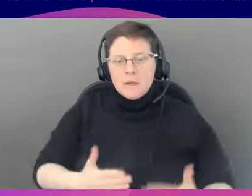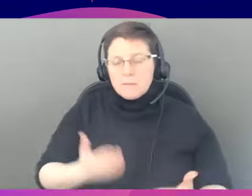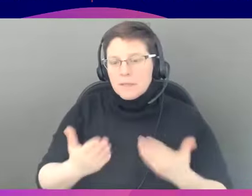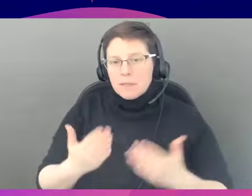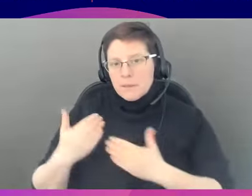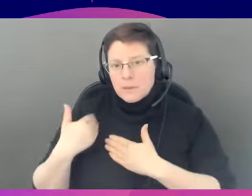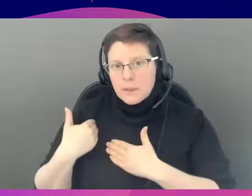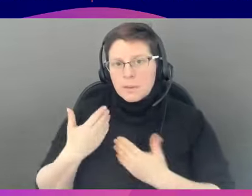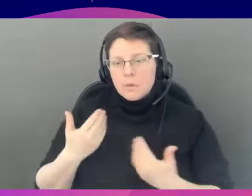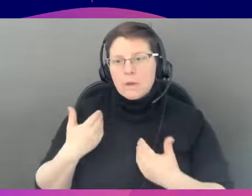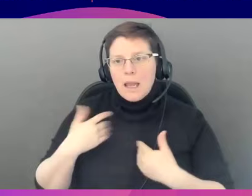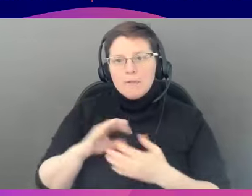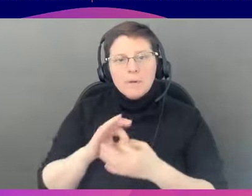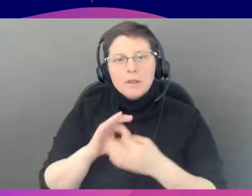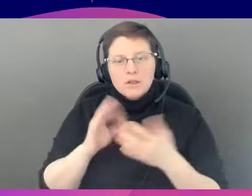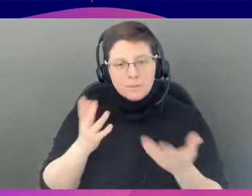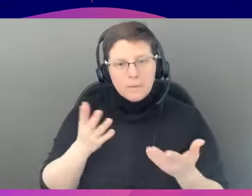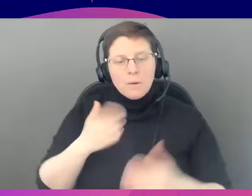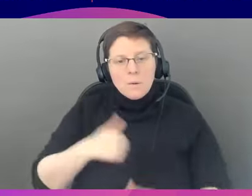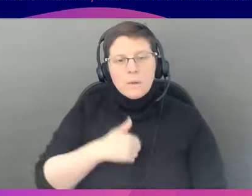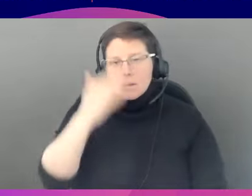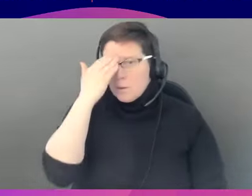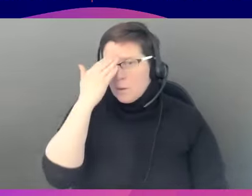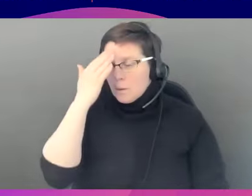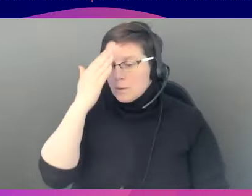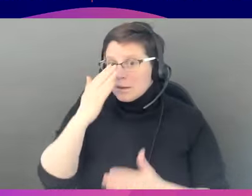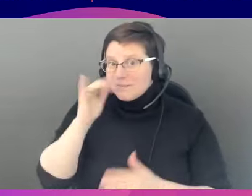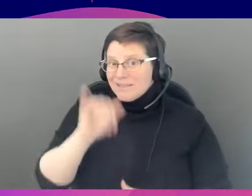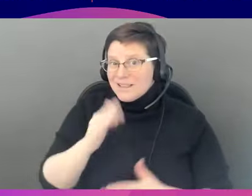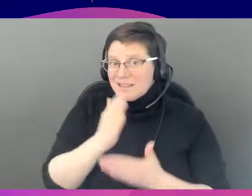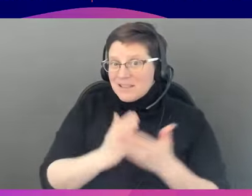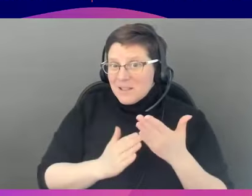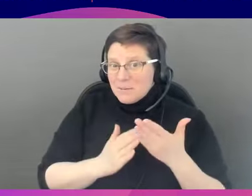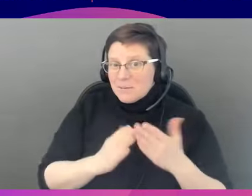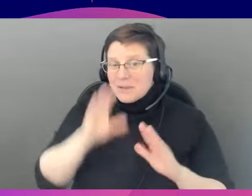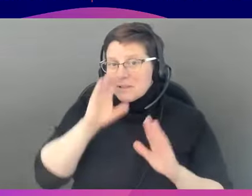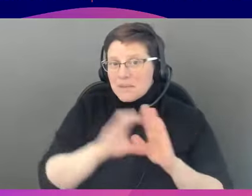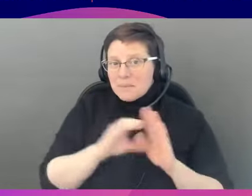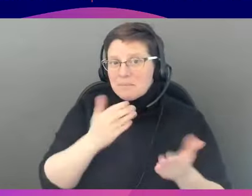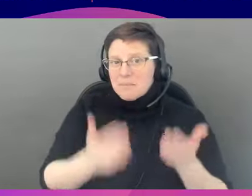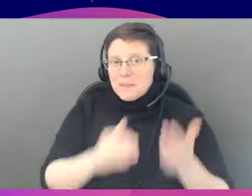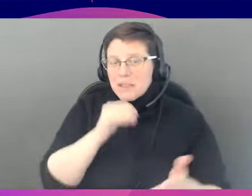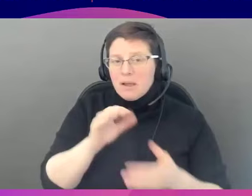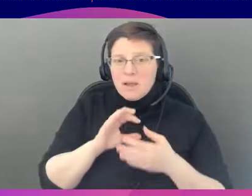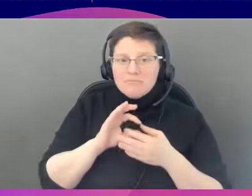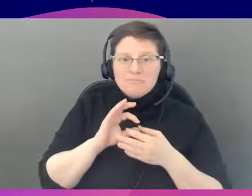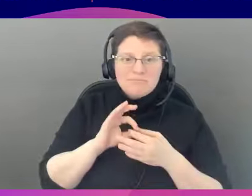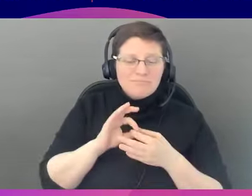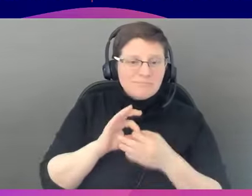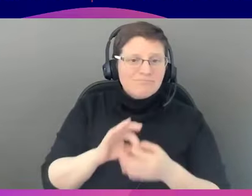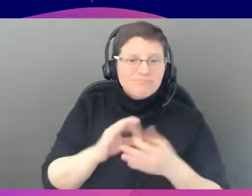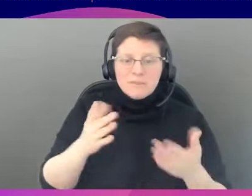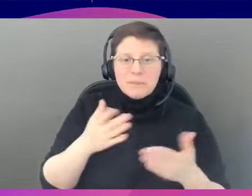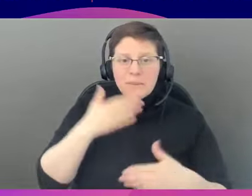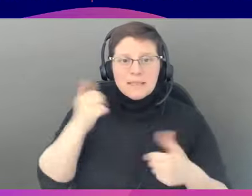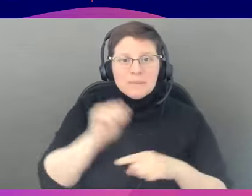with. So we're conscious that some images might not necessarily represent best practices regarding animal welfare, such